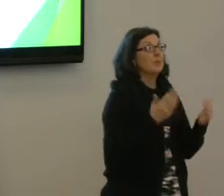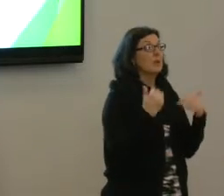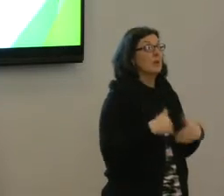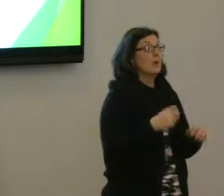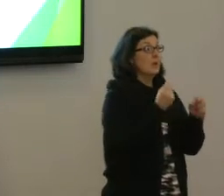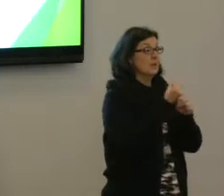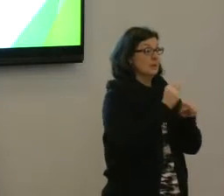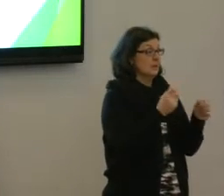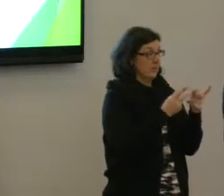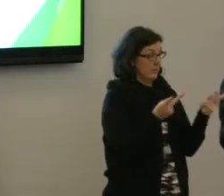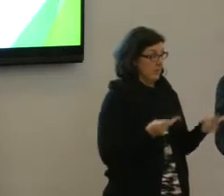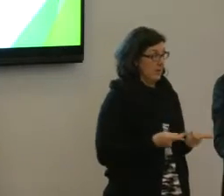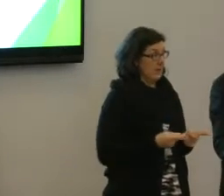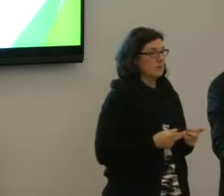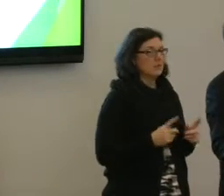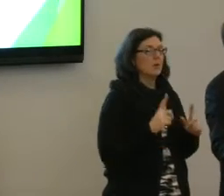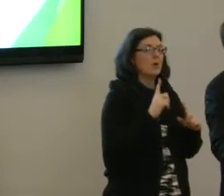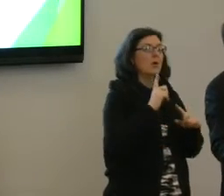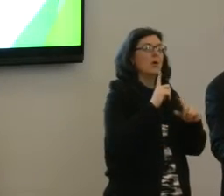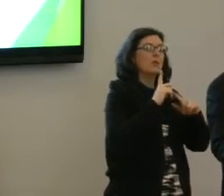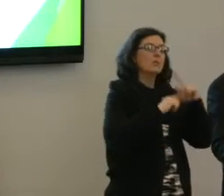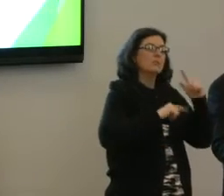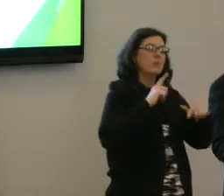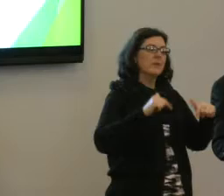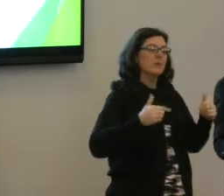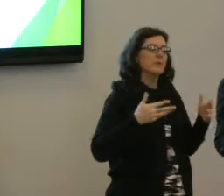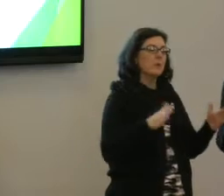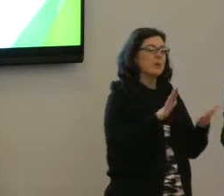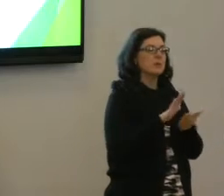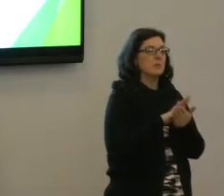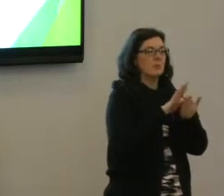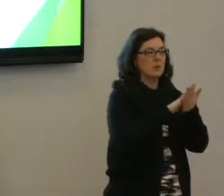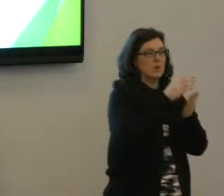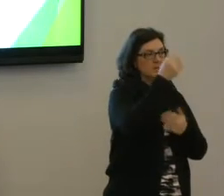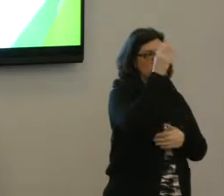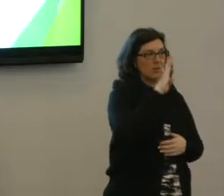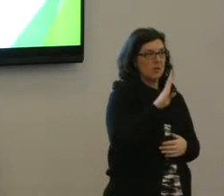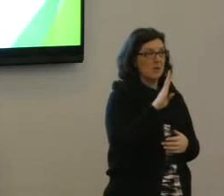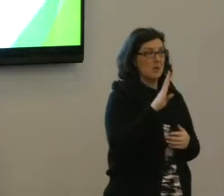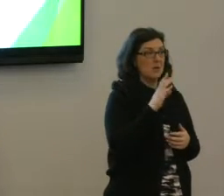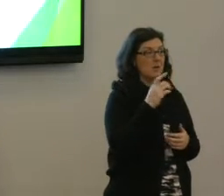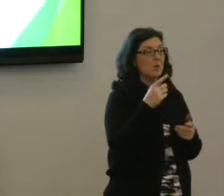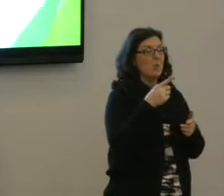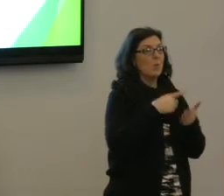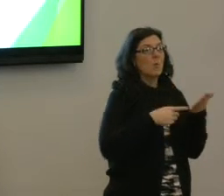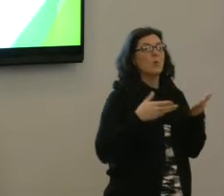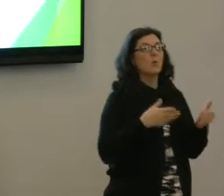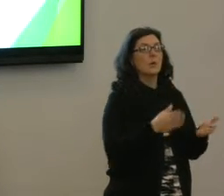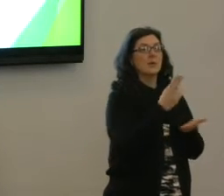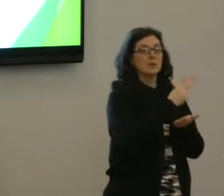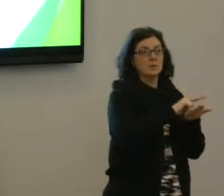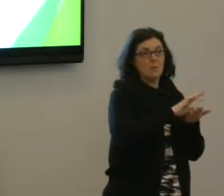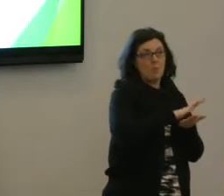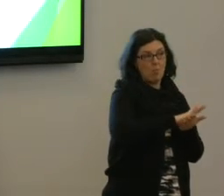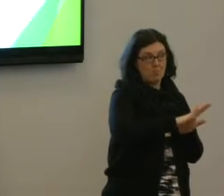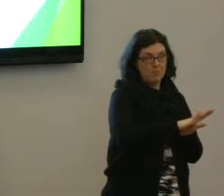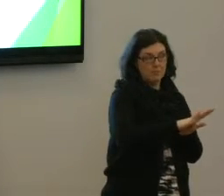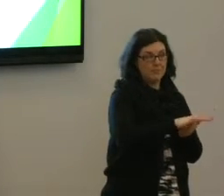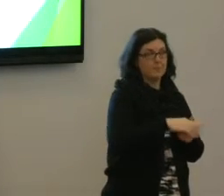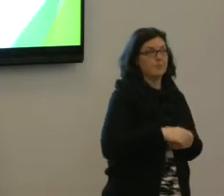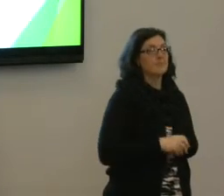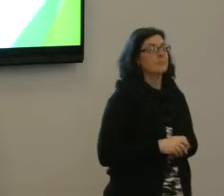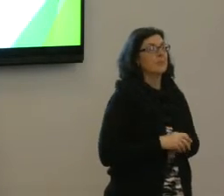of praising God in that sanctuary? What's holy? What does that mean? Different ways of restoring the